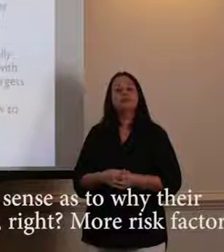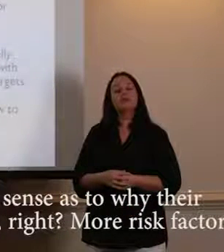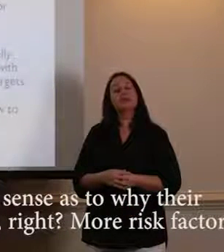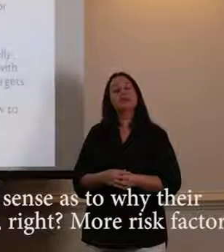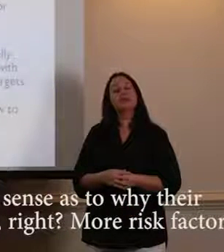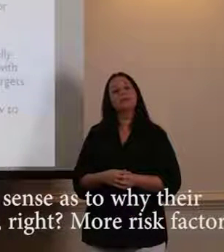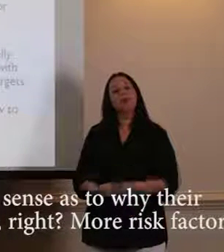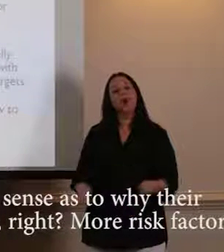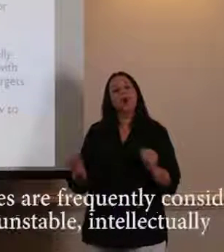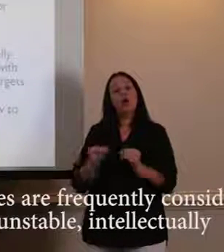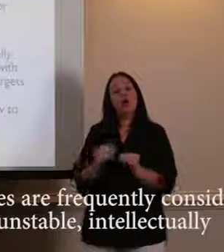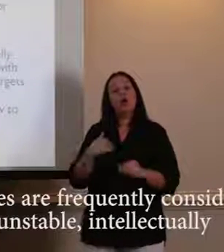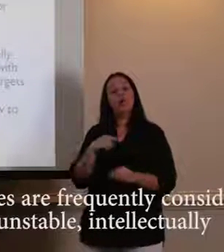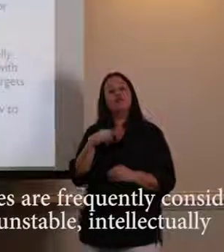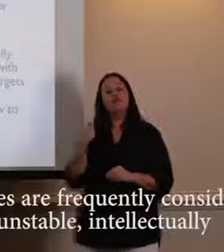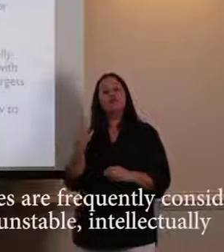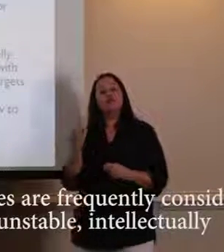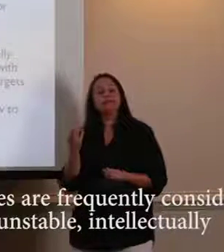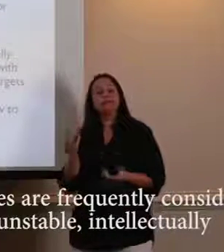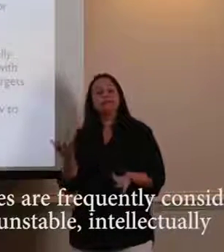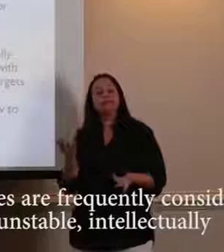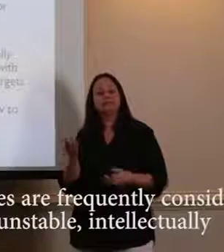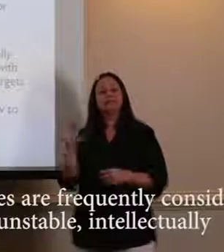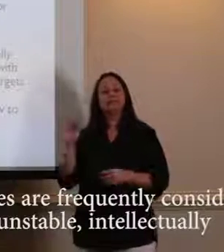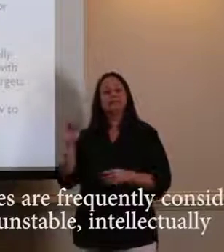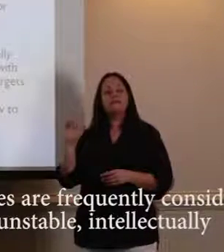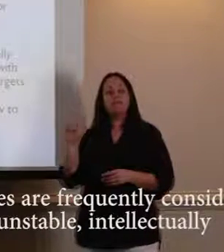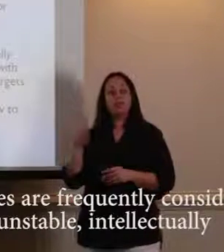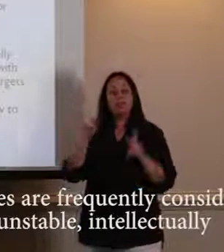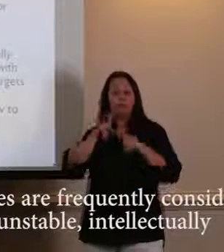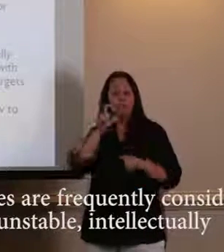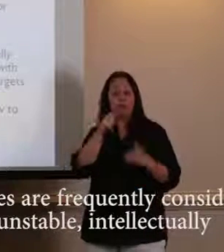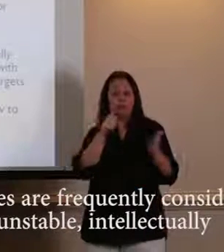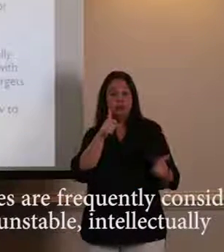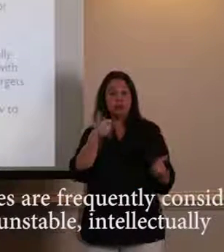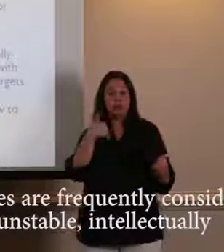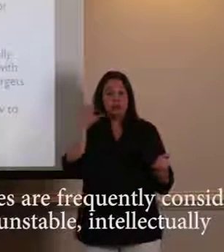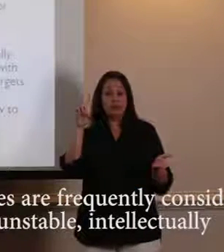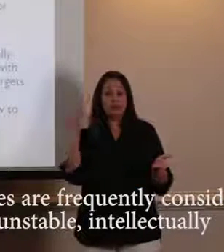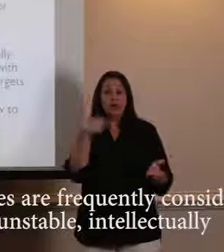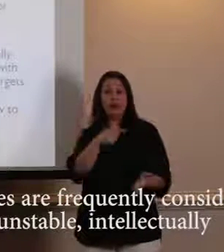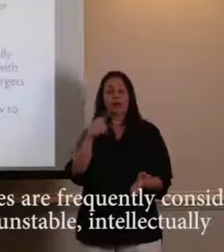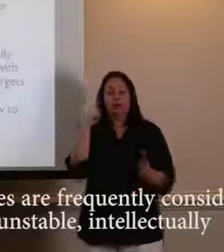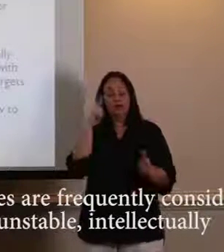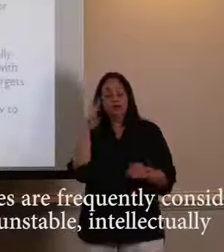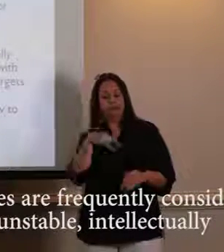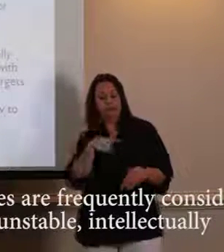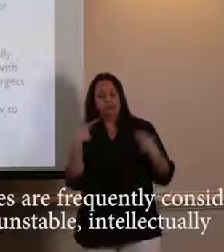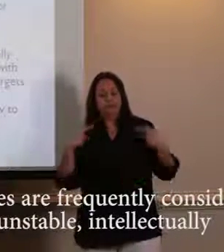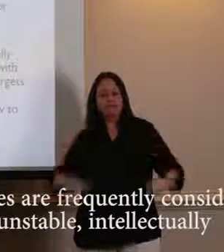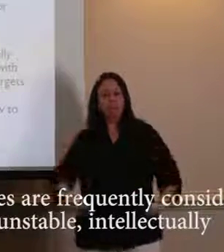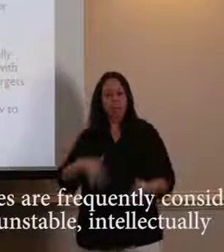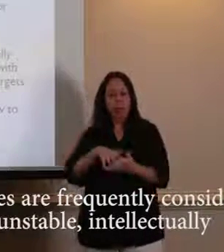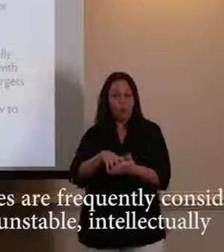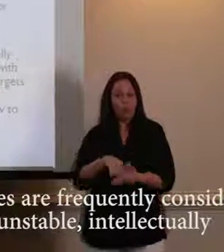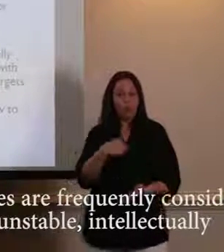More risk factors are that people with disabilities are frequently considered physically weak, emotionally unstable,